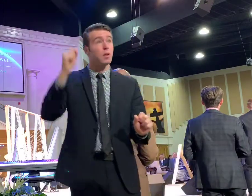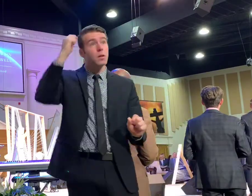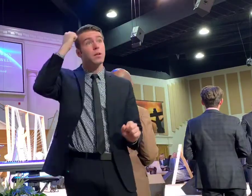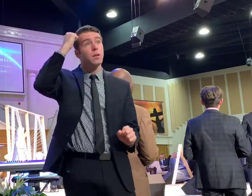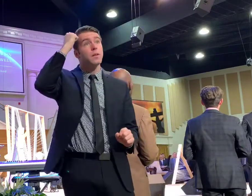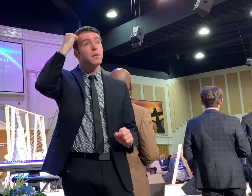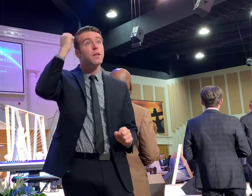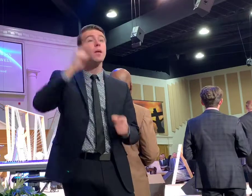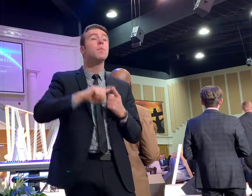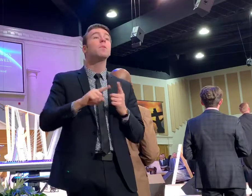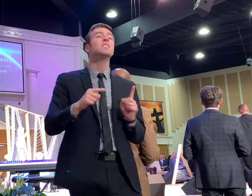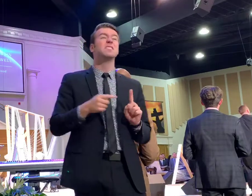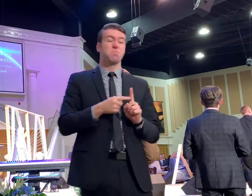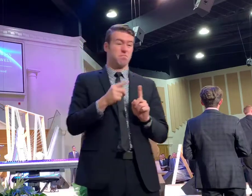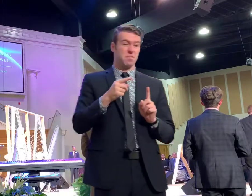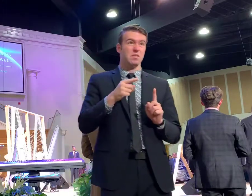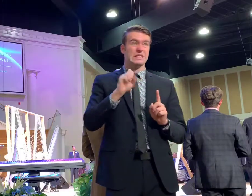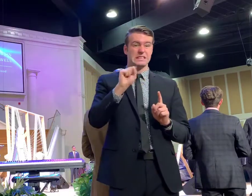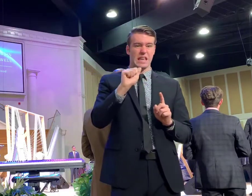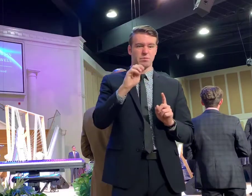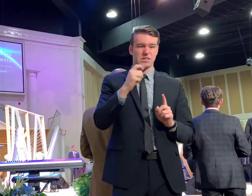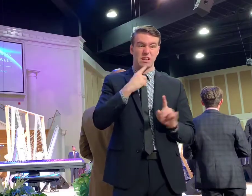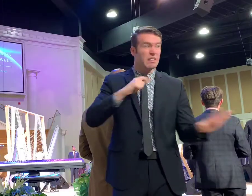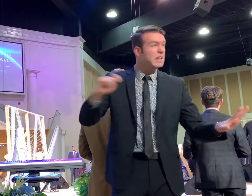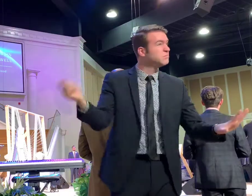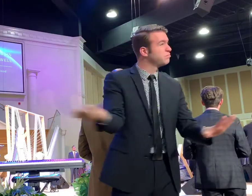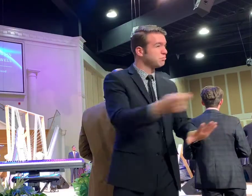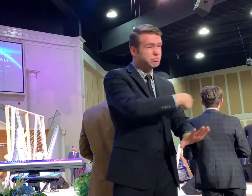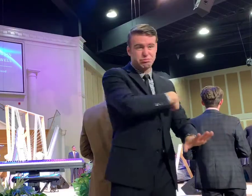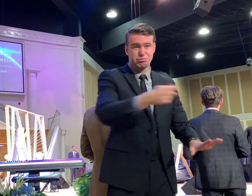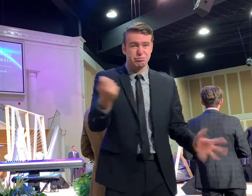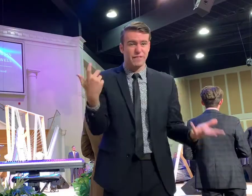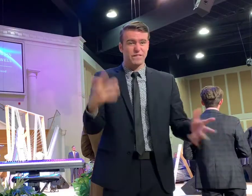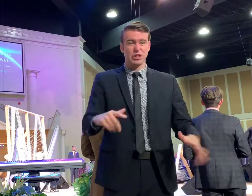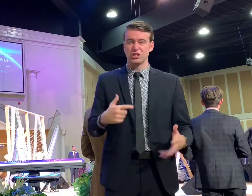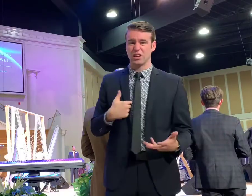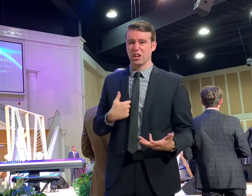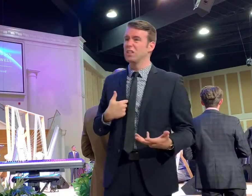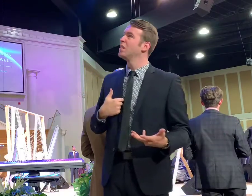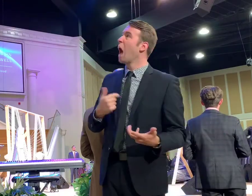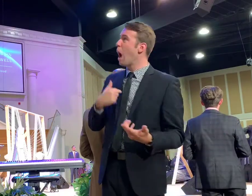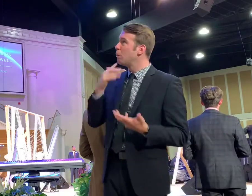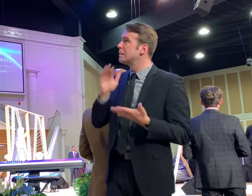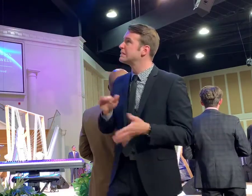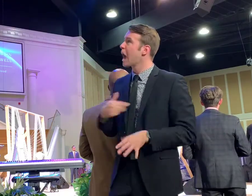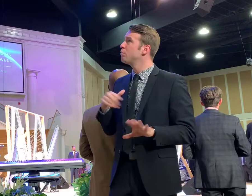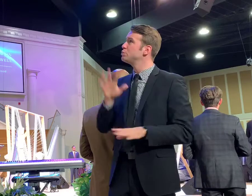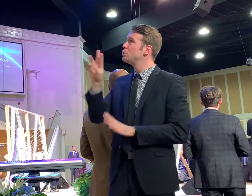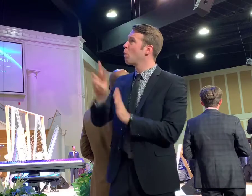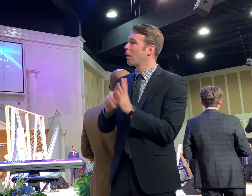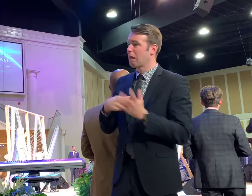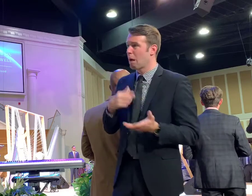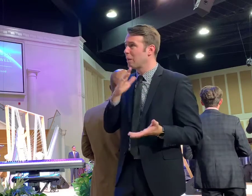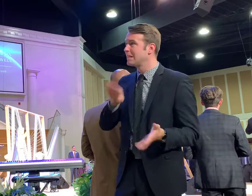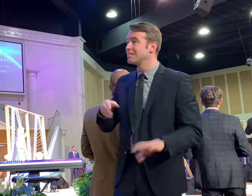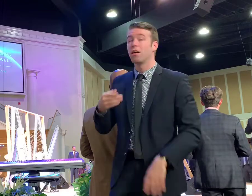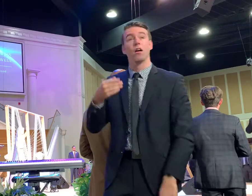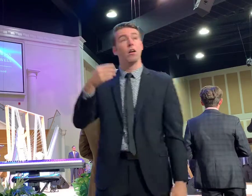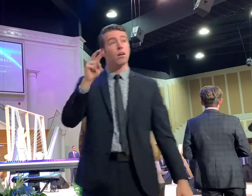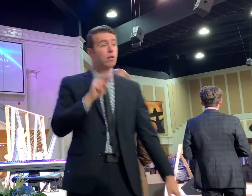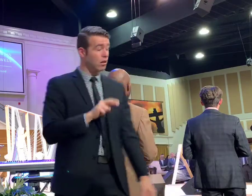And he says, God, I'm going to die here because I'm worn out. I'm just trying to do the will of God. And God